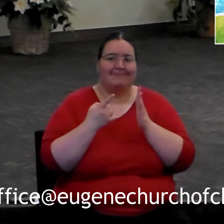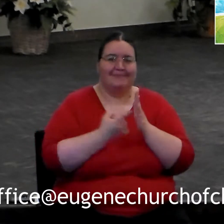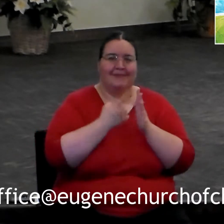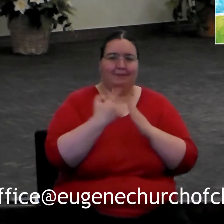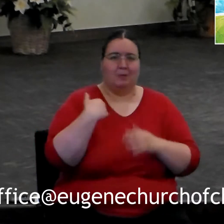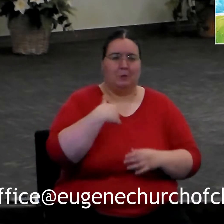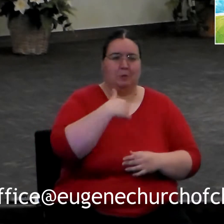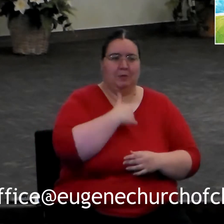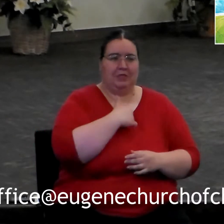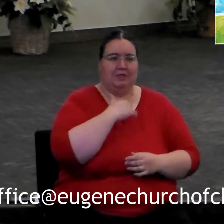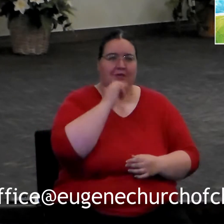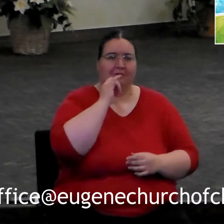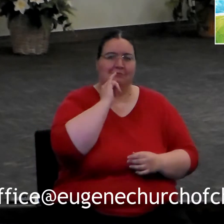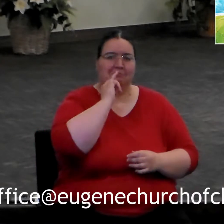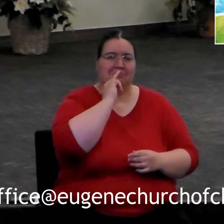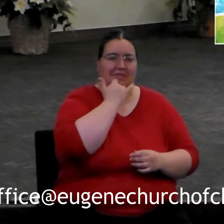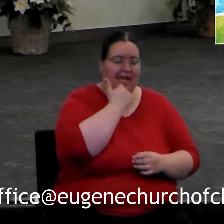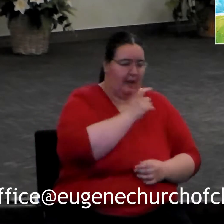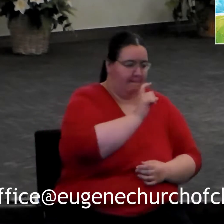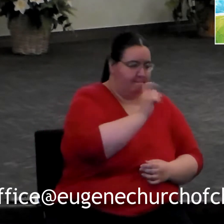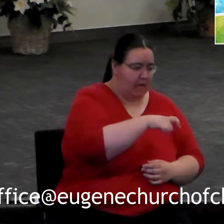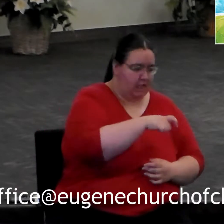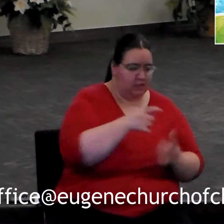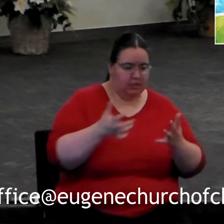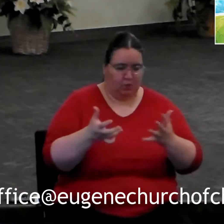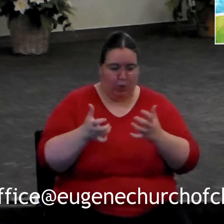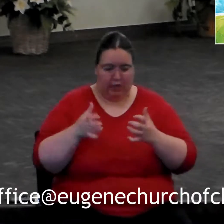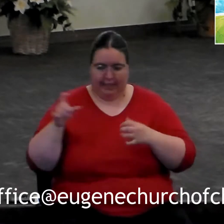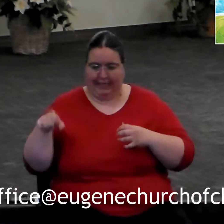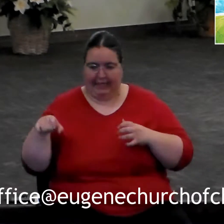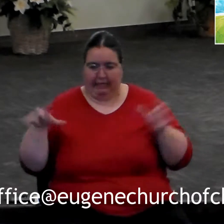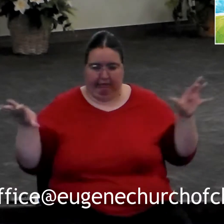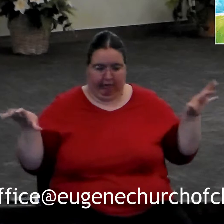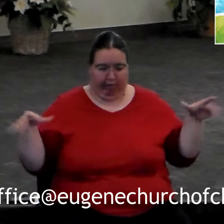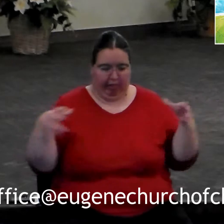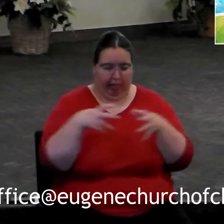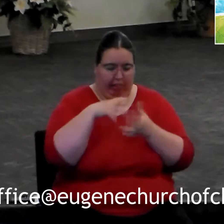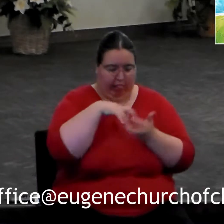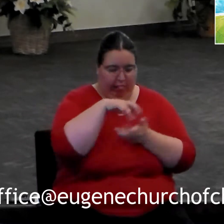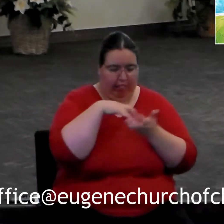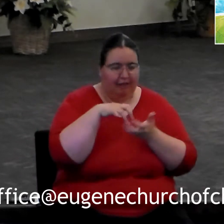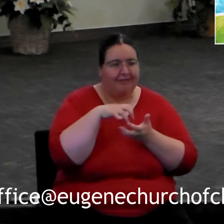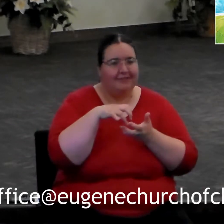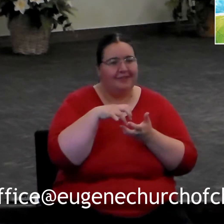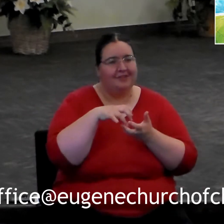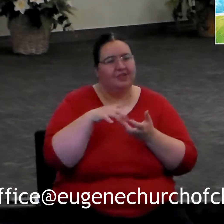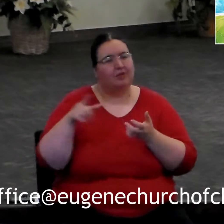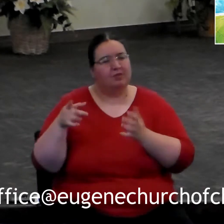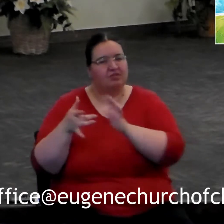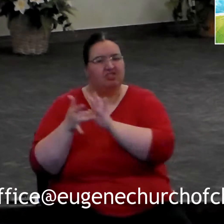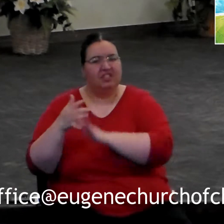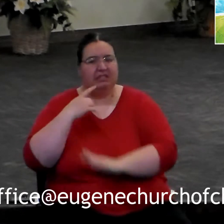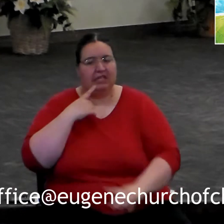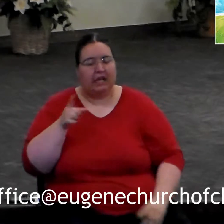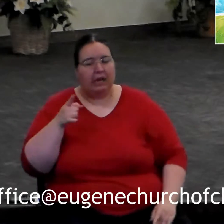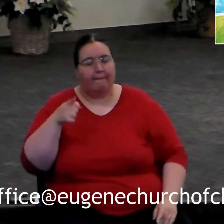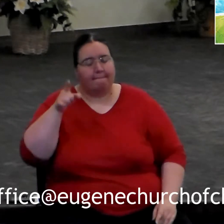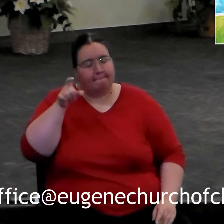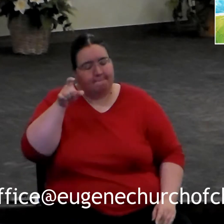wants and our needs and get all those things lumped together sometimes, and they're very different things, but he must go. This is something he must